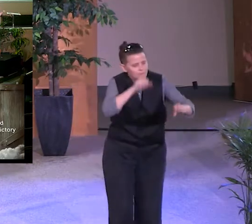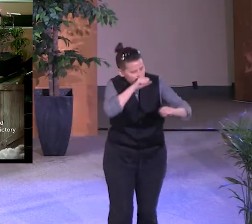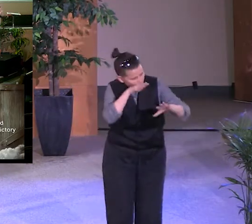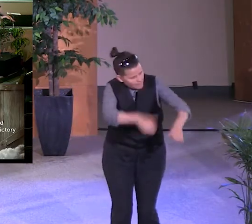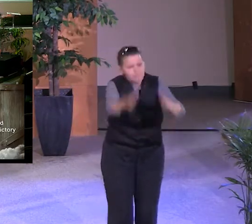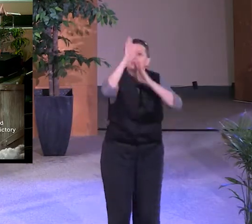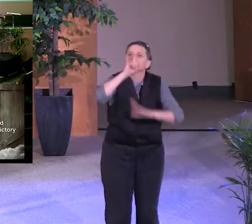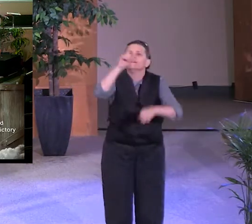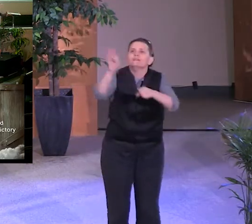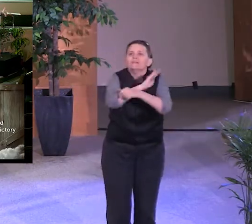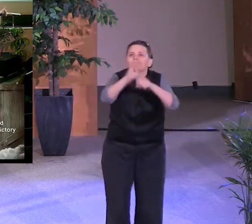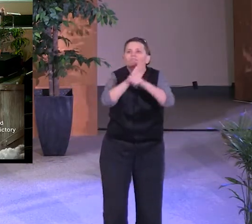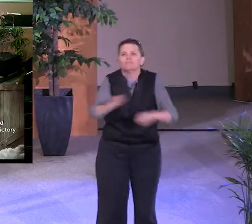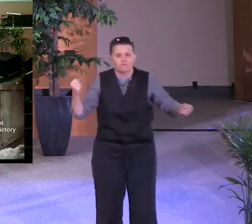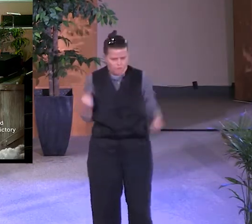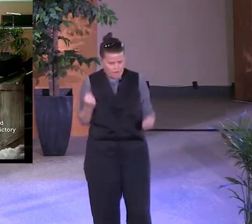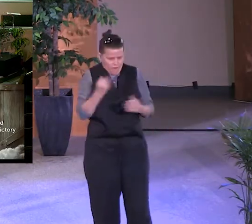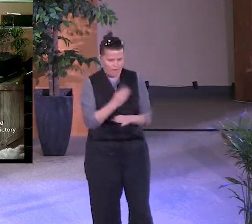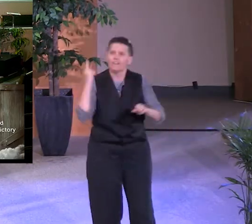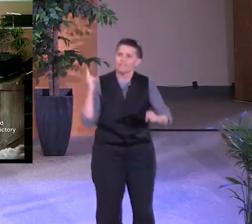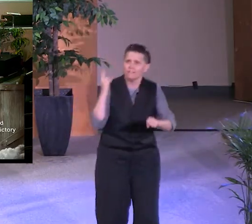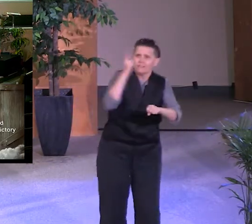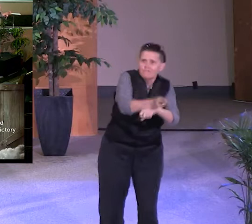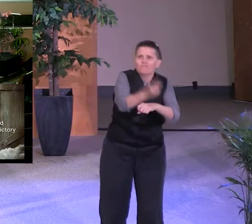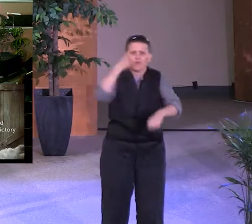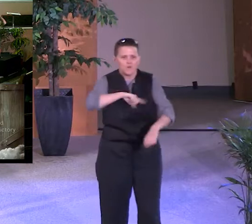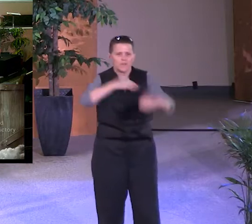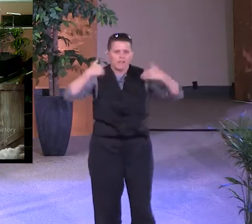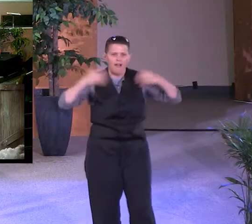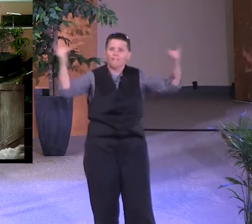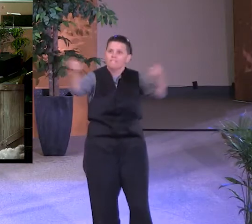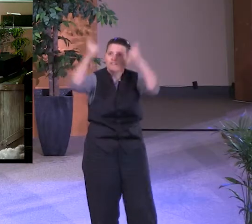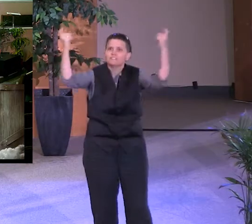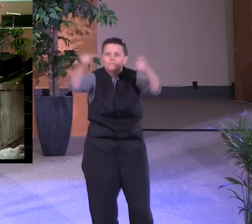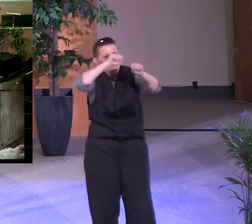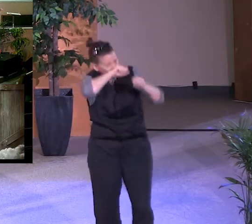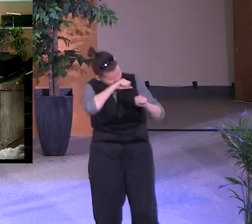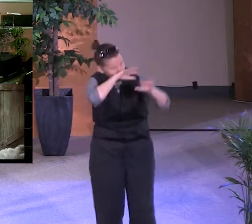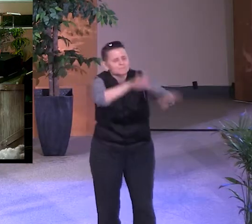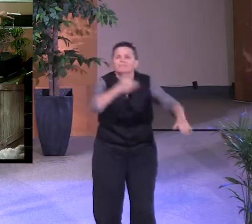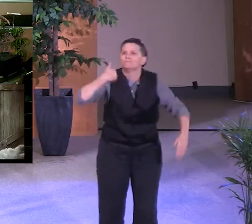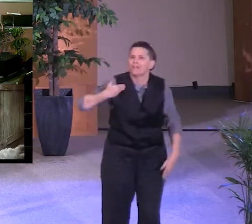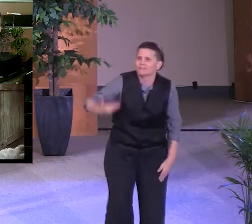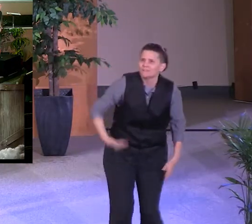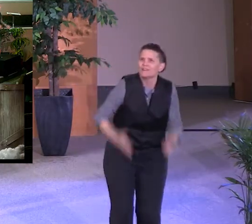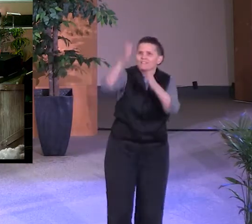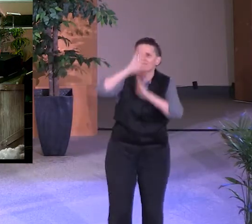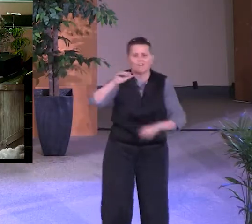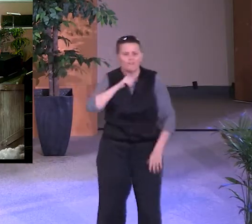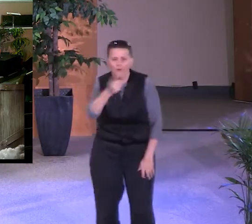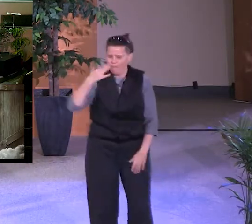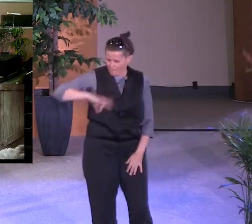Bless me, God, indeed. Fear has been defeated, we have our victory. Bless me, God, not just